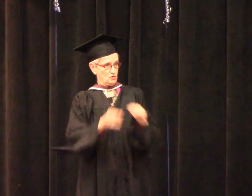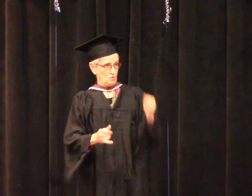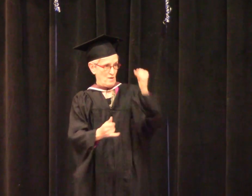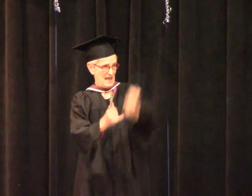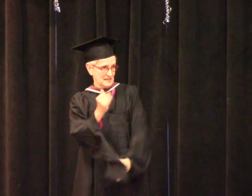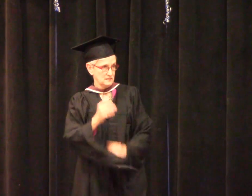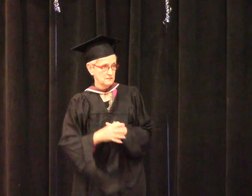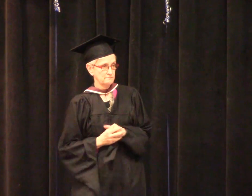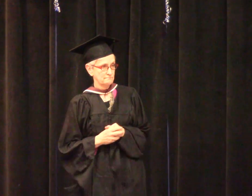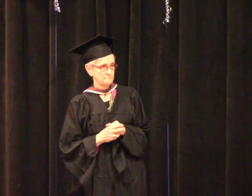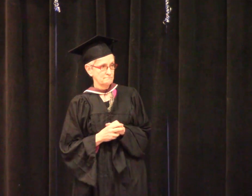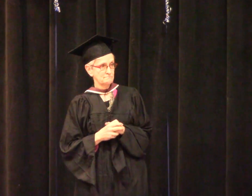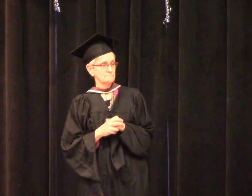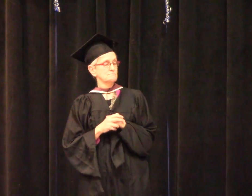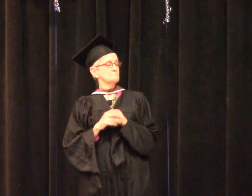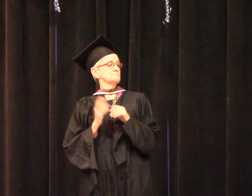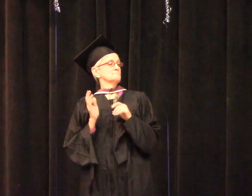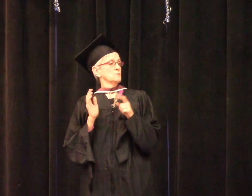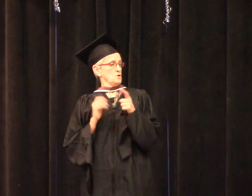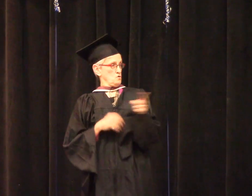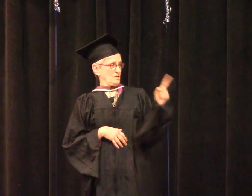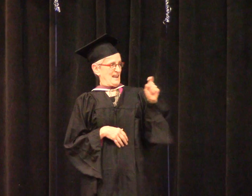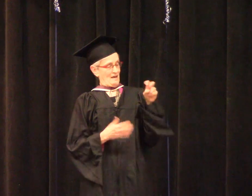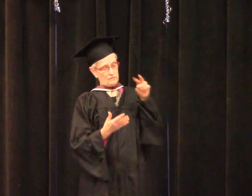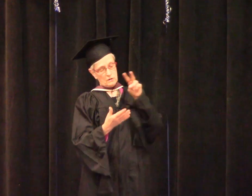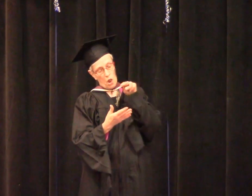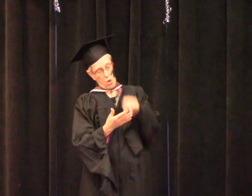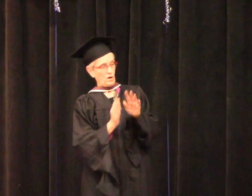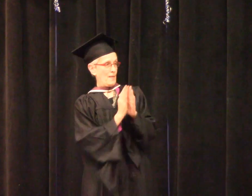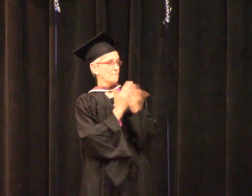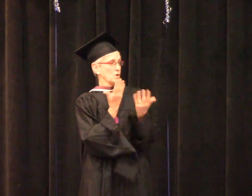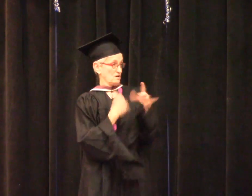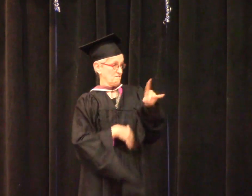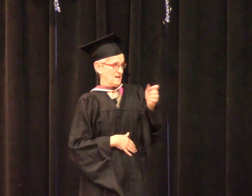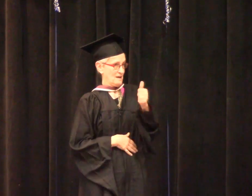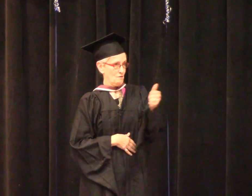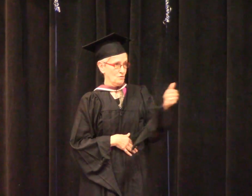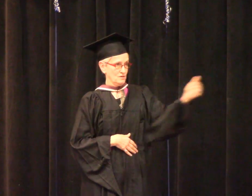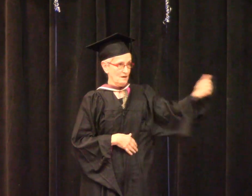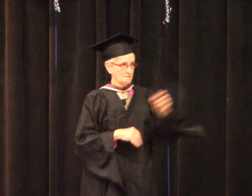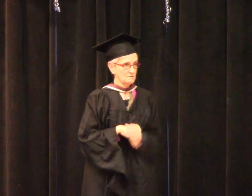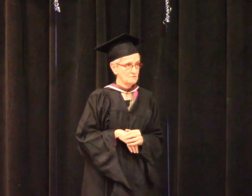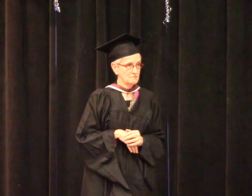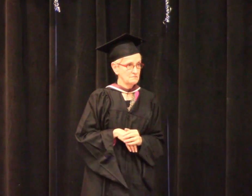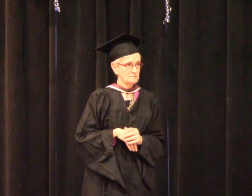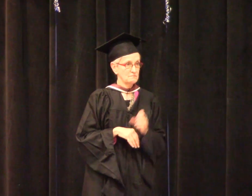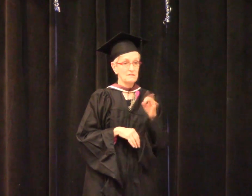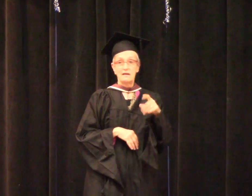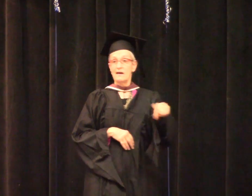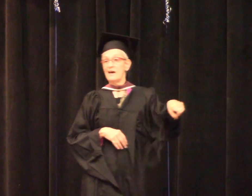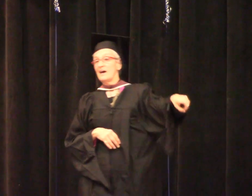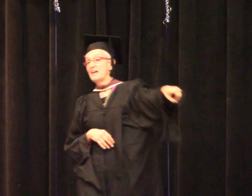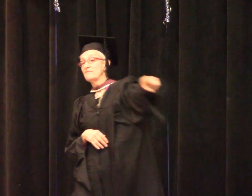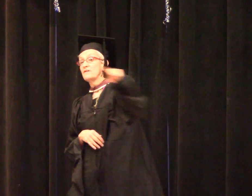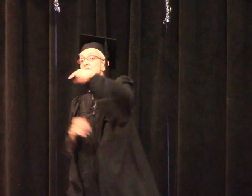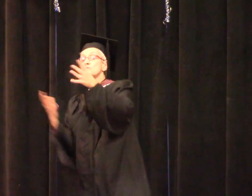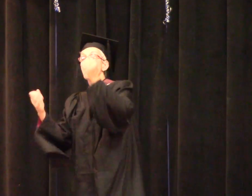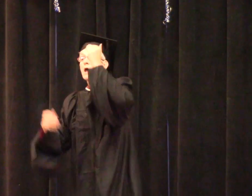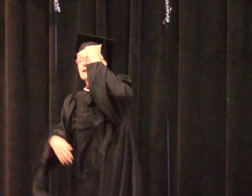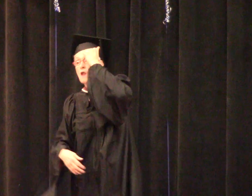Now, I'm not going to tell you how the story ends. You're going to have to look at the book and find out for yourselves. Or for